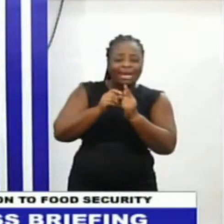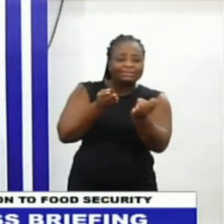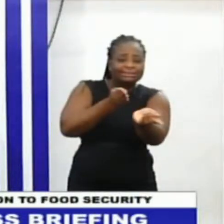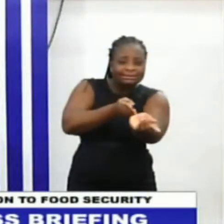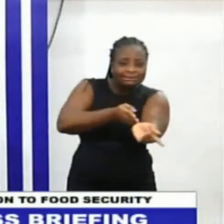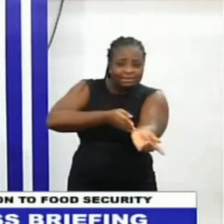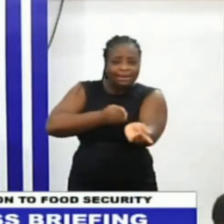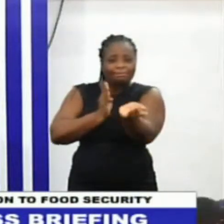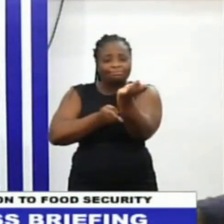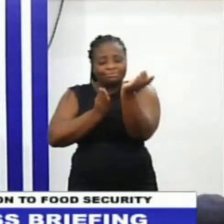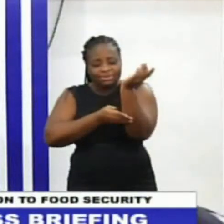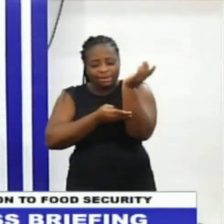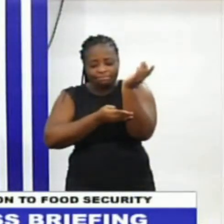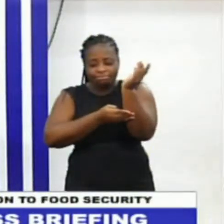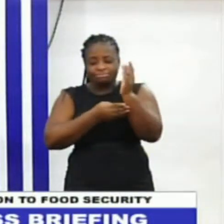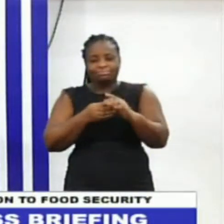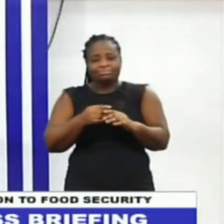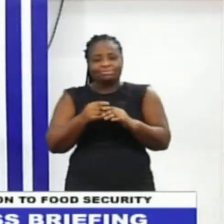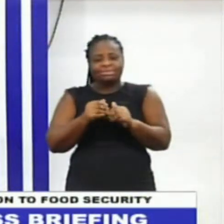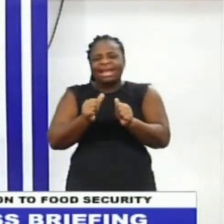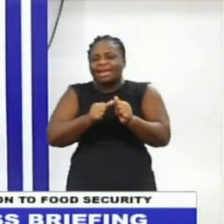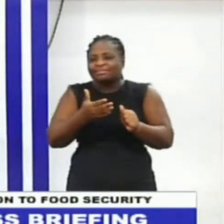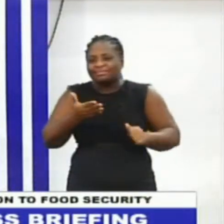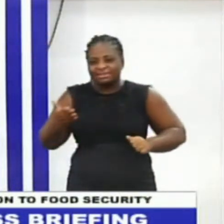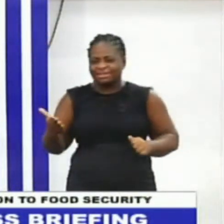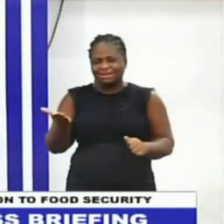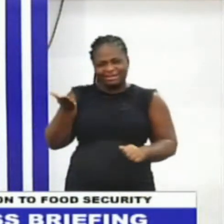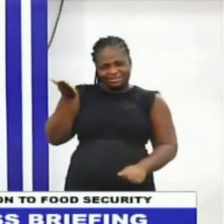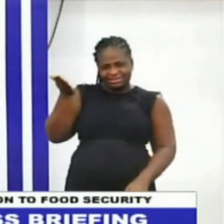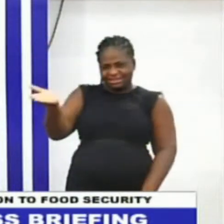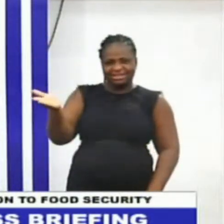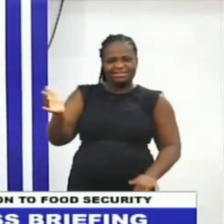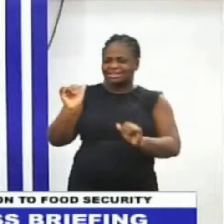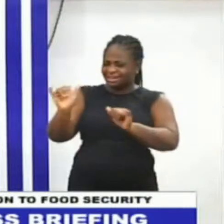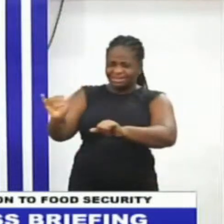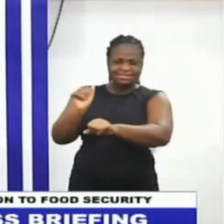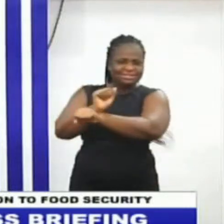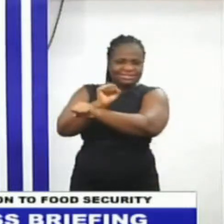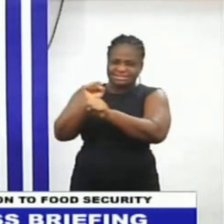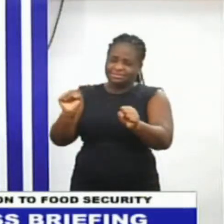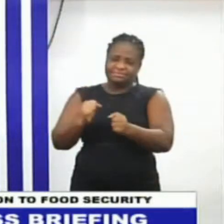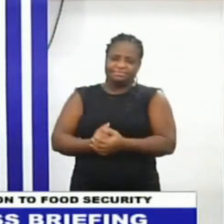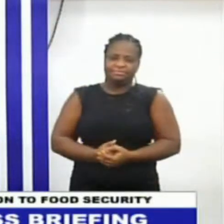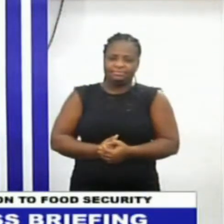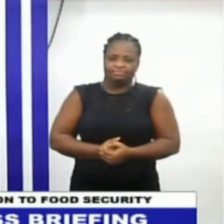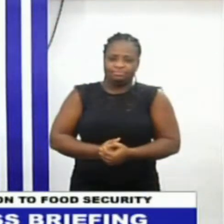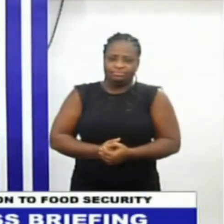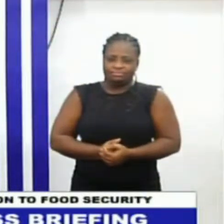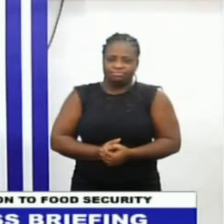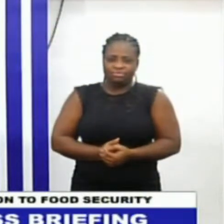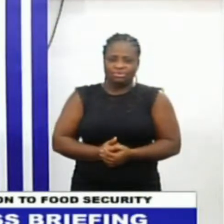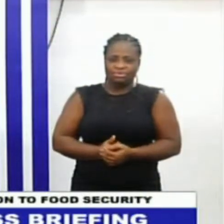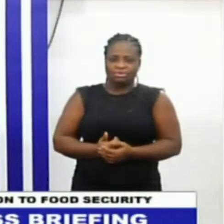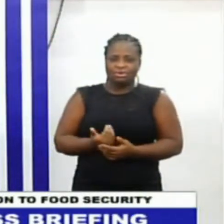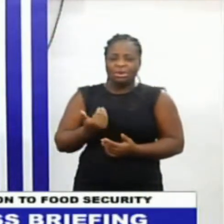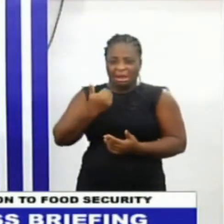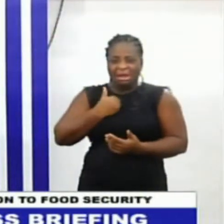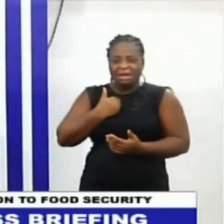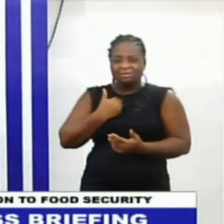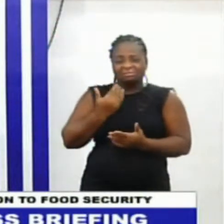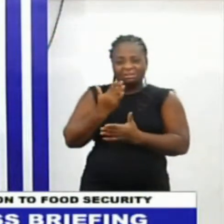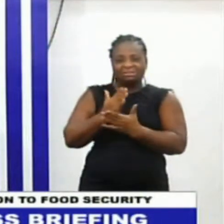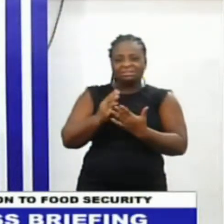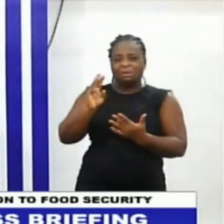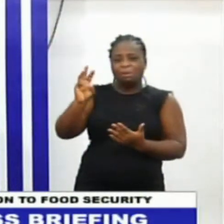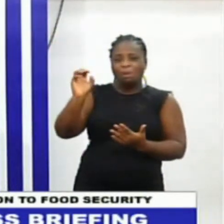so on, and the legumes and so on, they are safe. I mean, of course, we have the fall armyworm, which is coming every